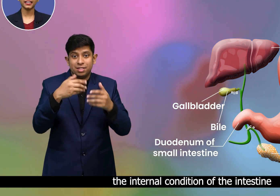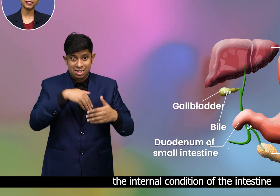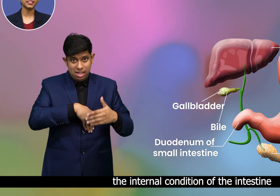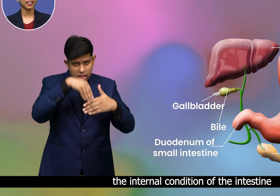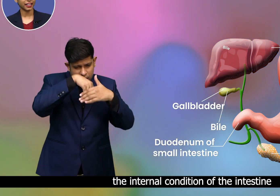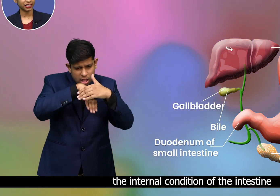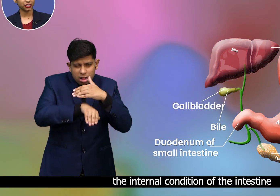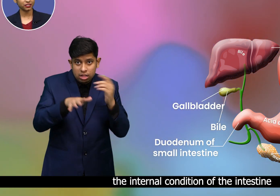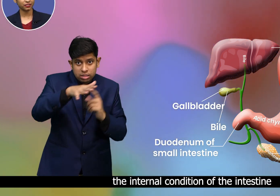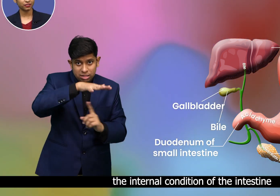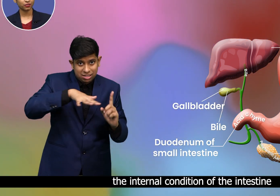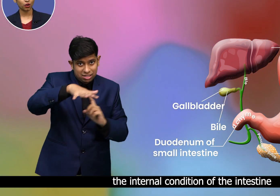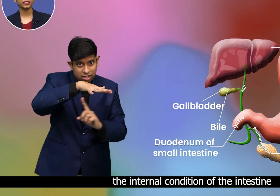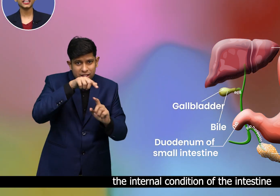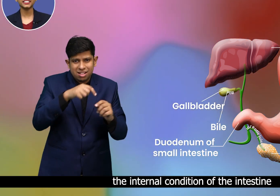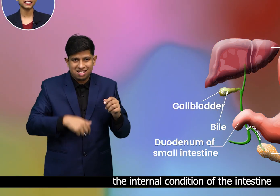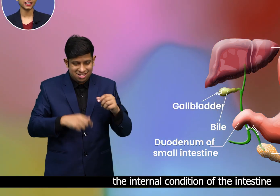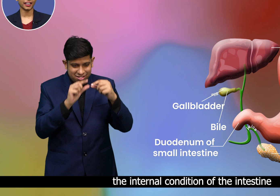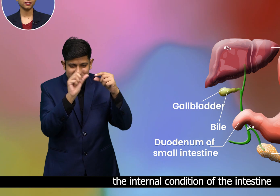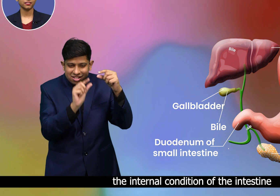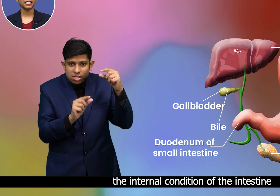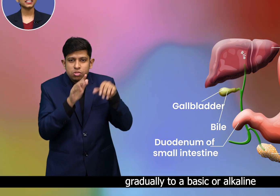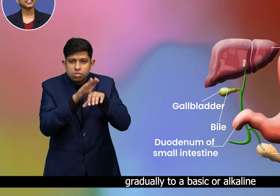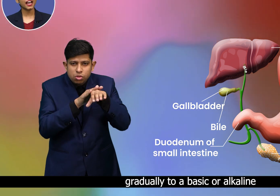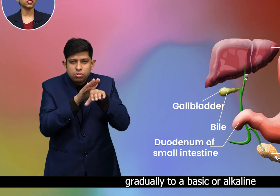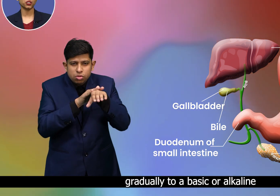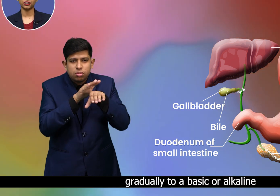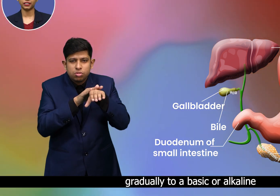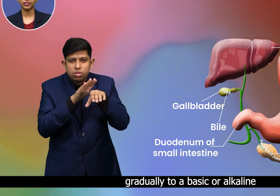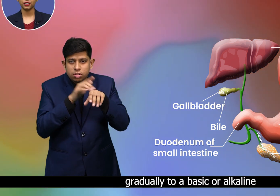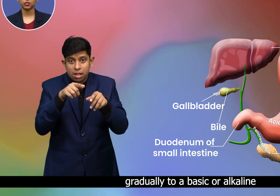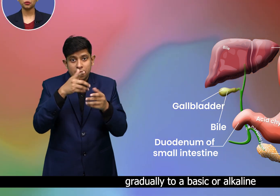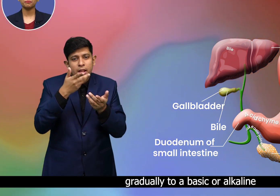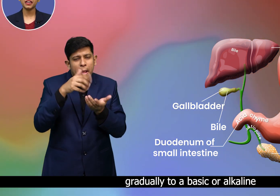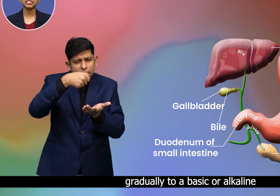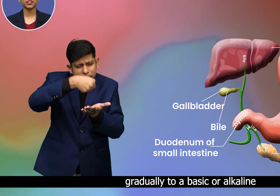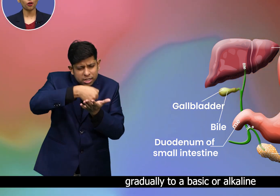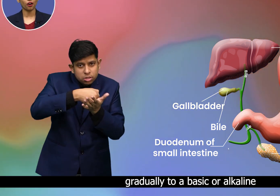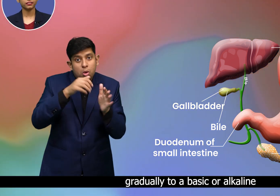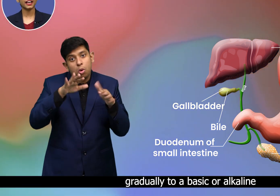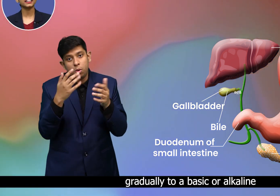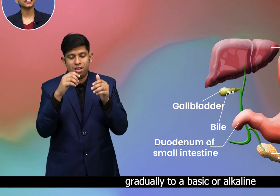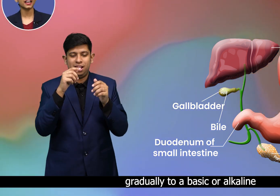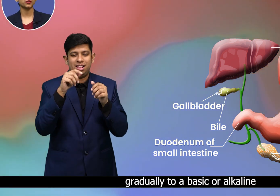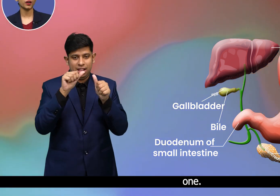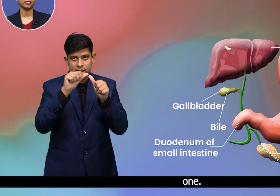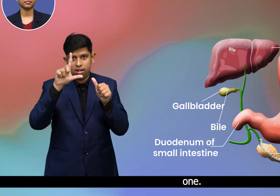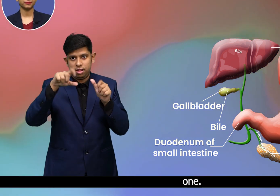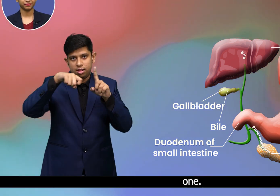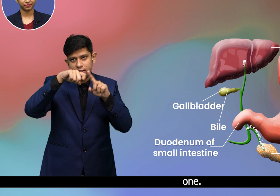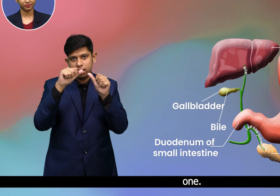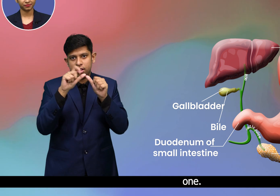the internal condition of the intestine gradually to a basic or alkaline